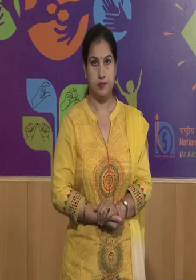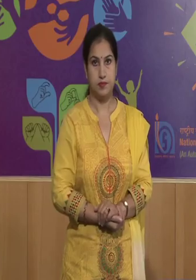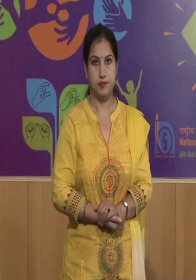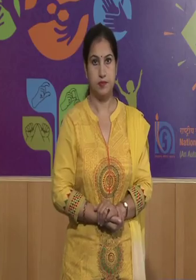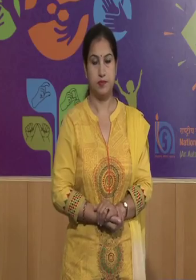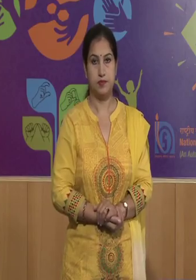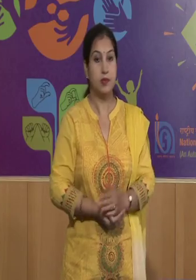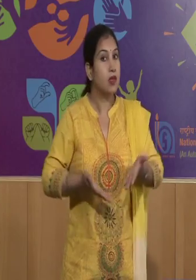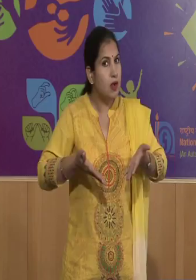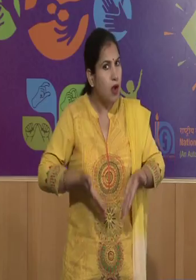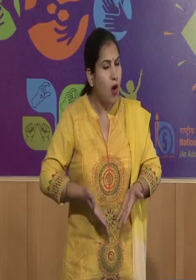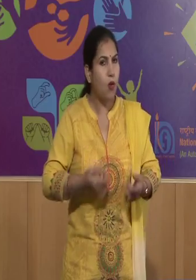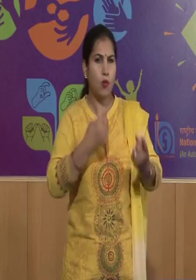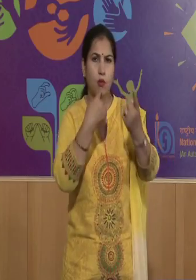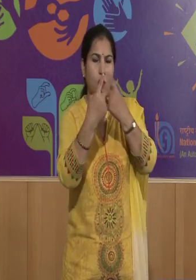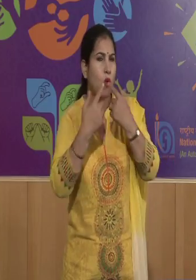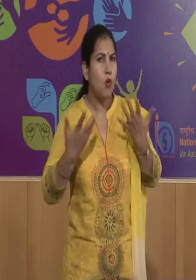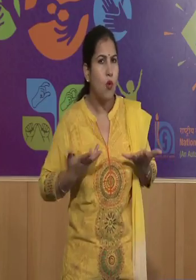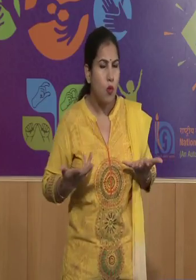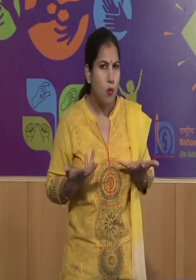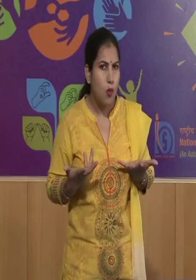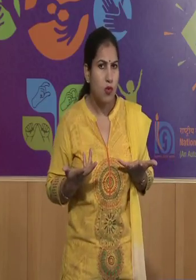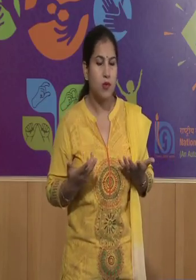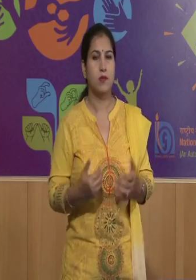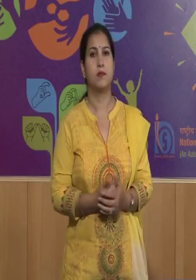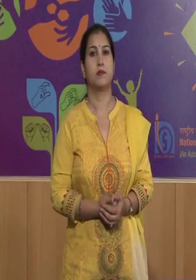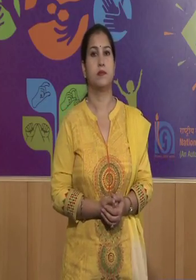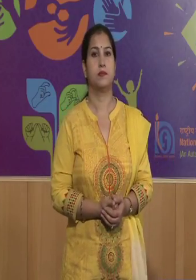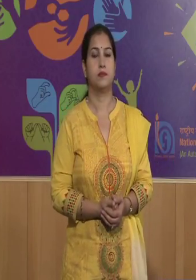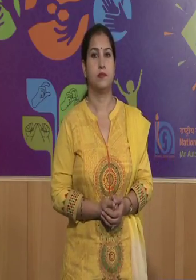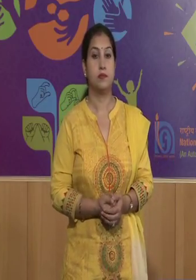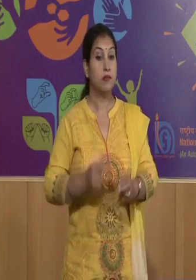Now we will study about the impact of the Industrial Revolution.